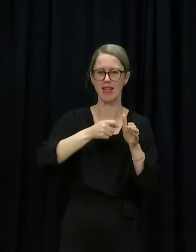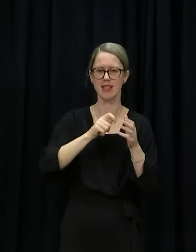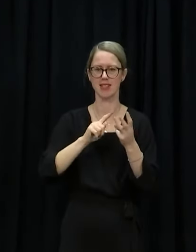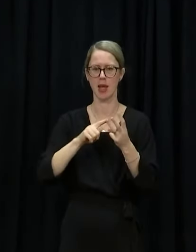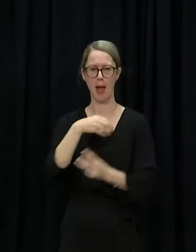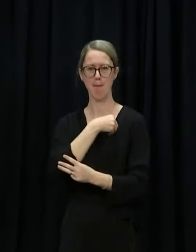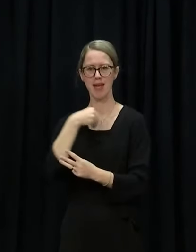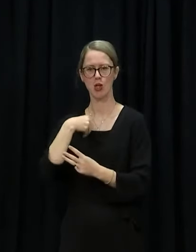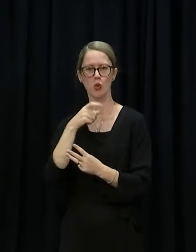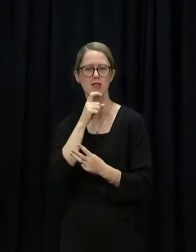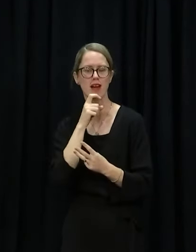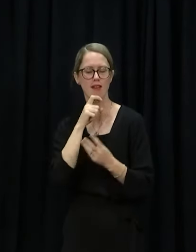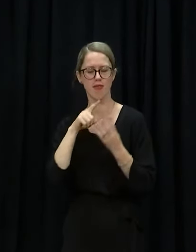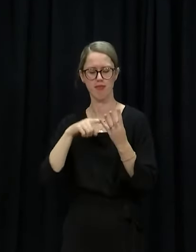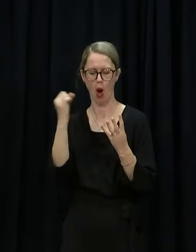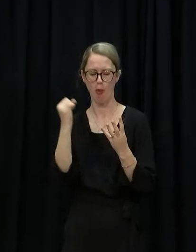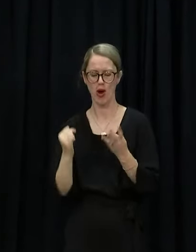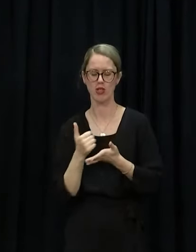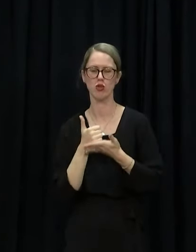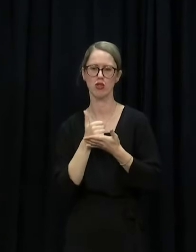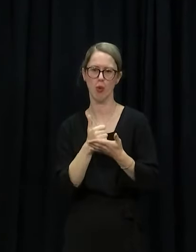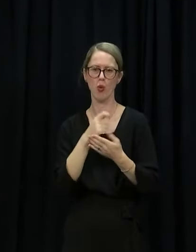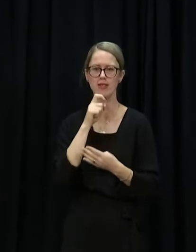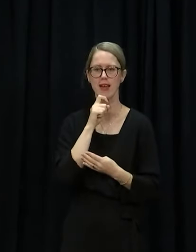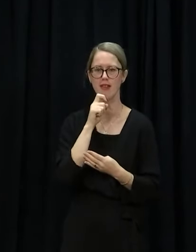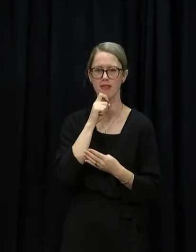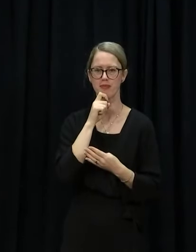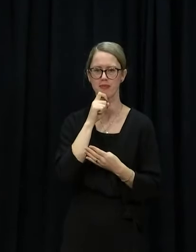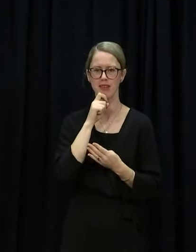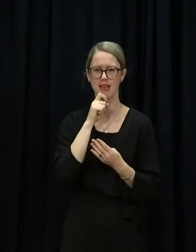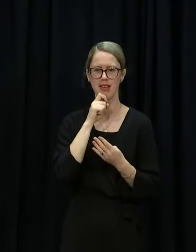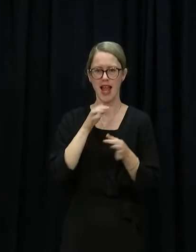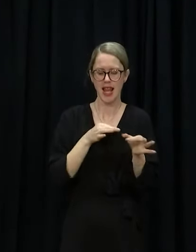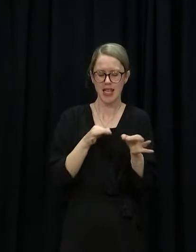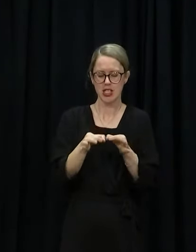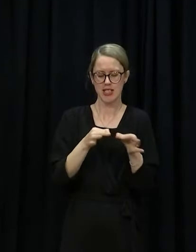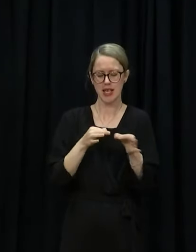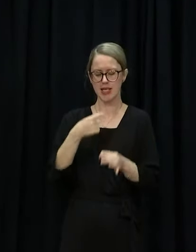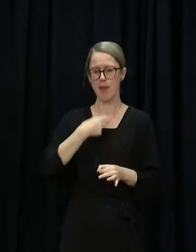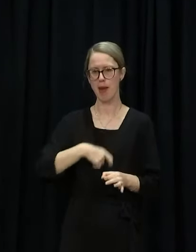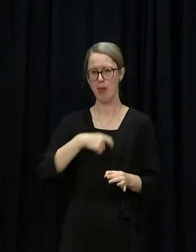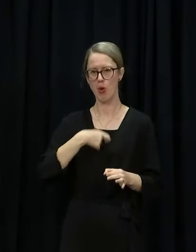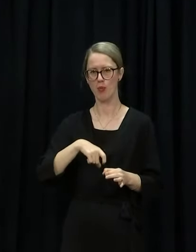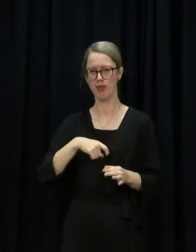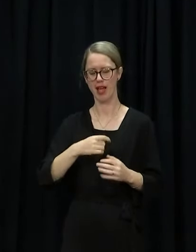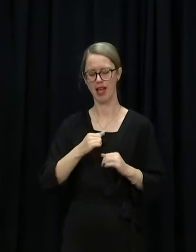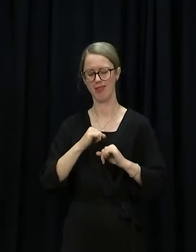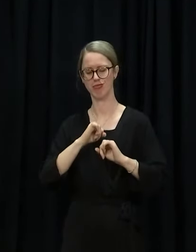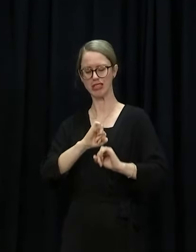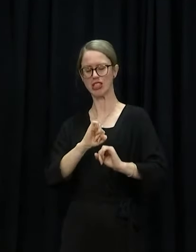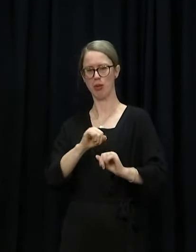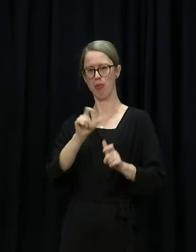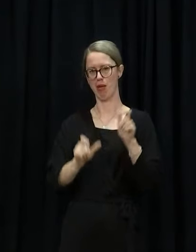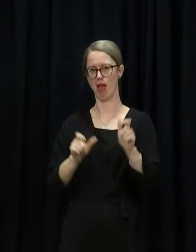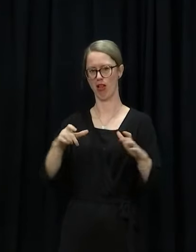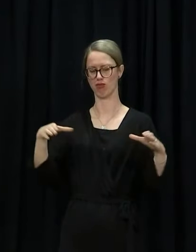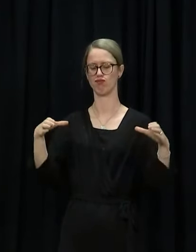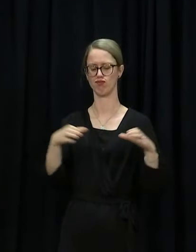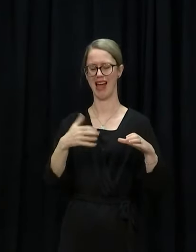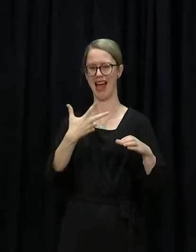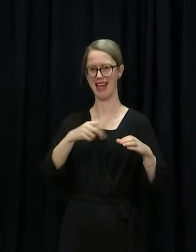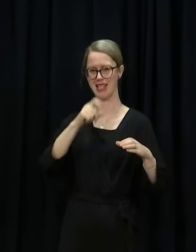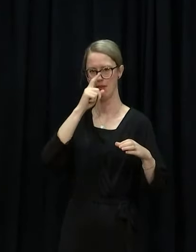personnel and evacuees, operational support staff, logistics personnel, and force protection, among others.